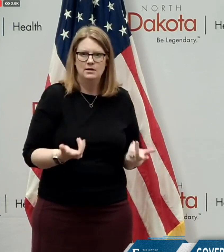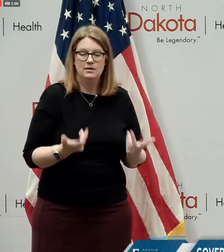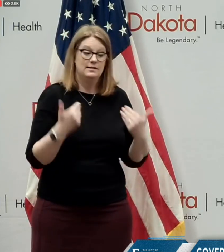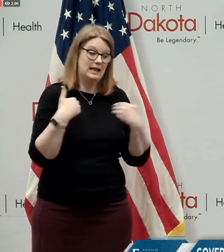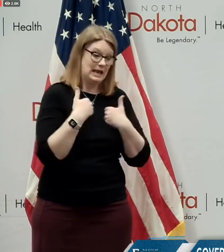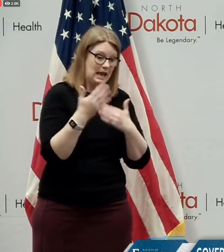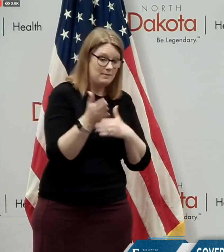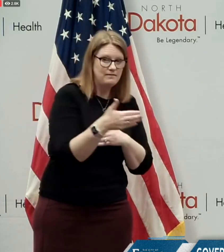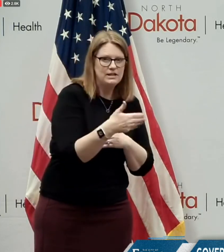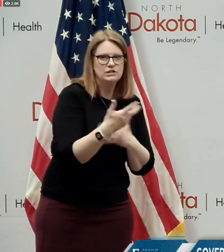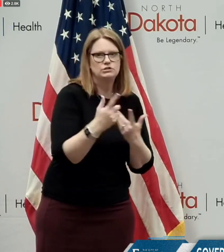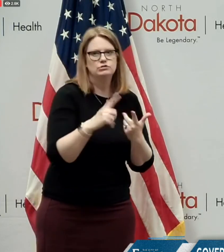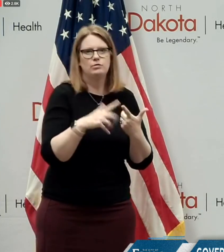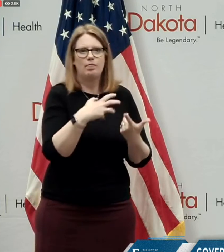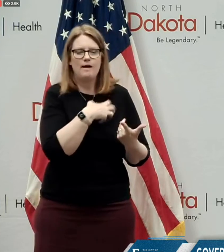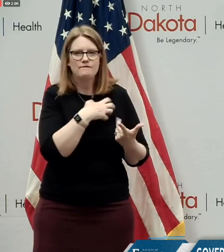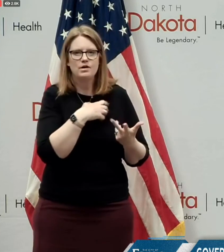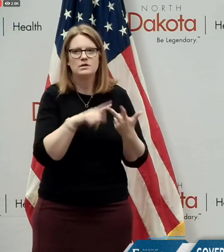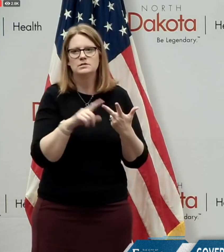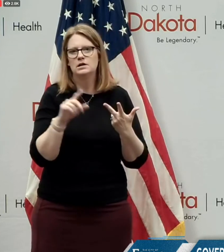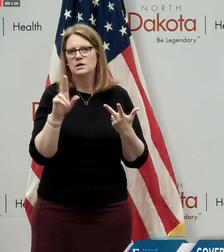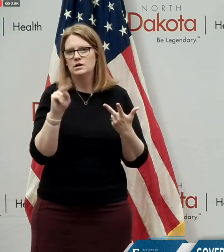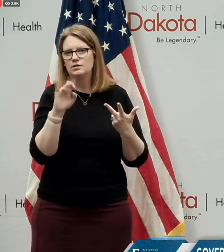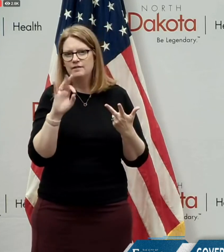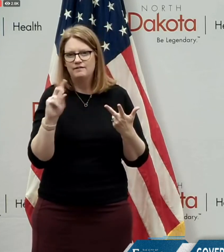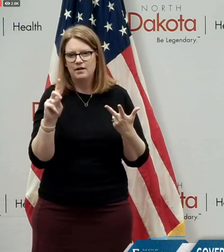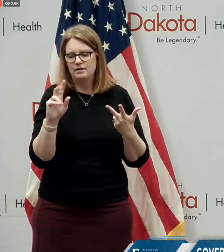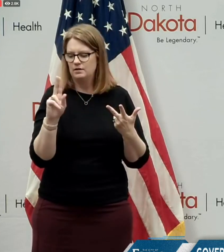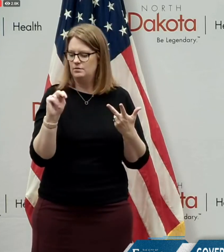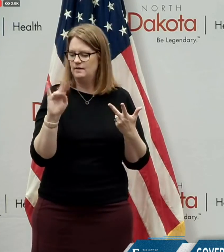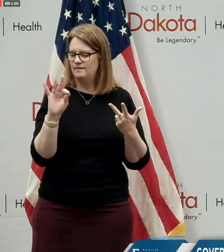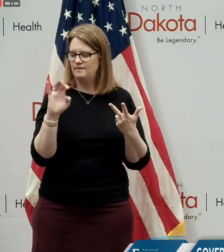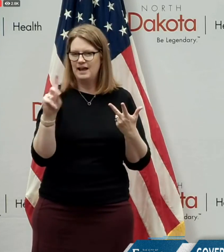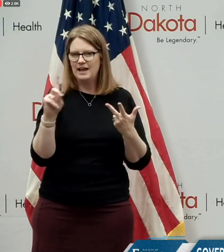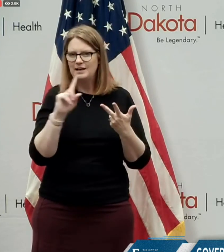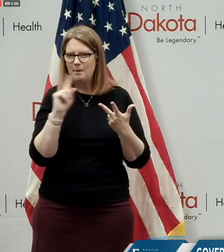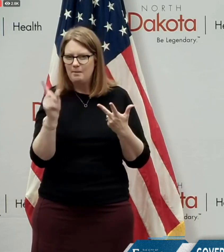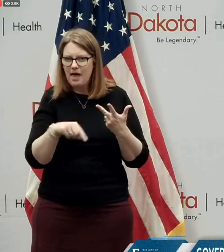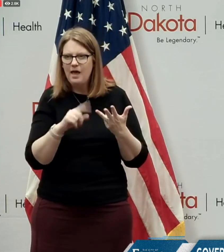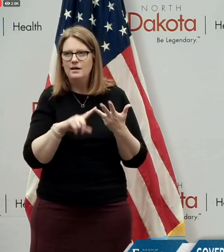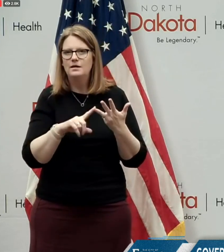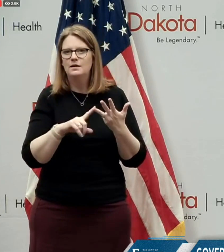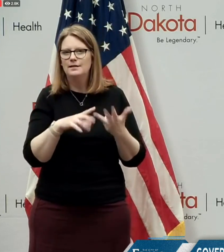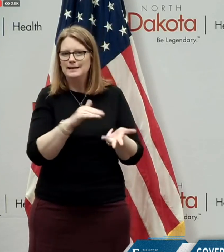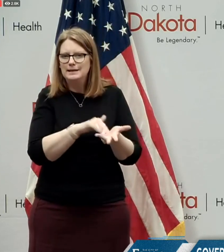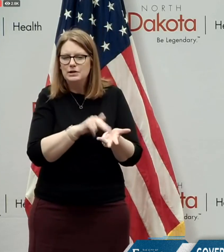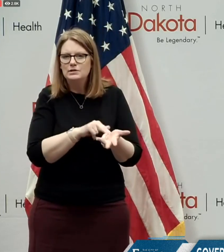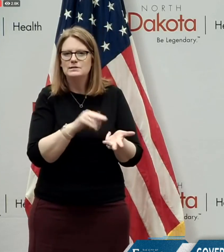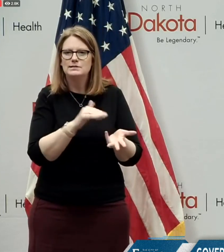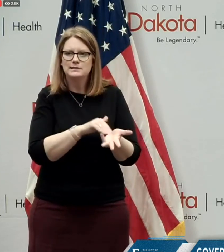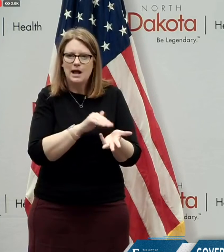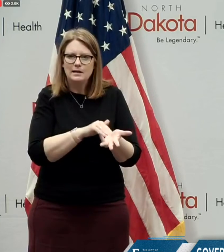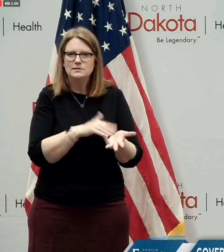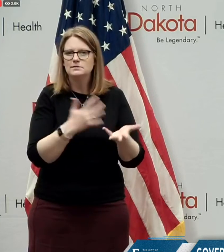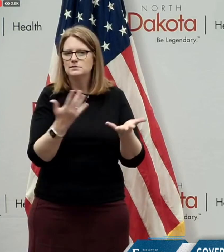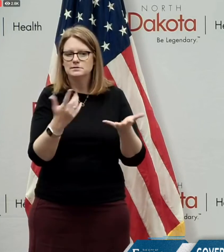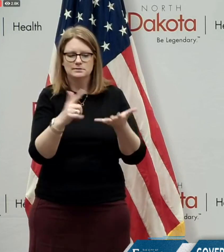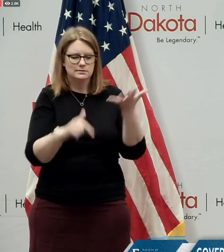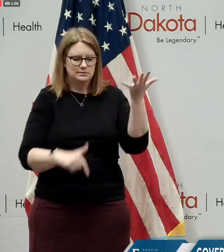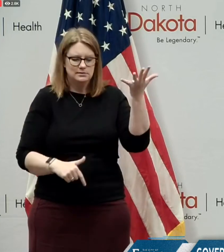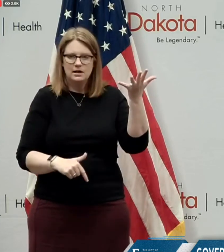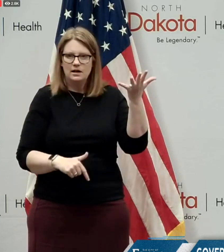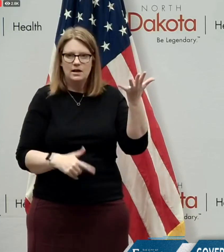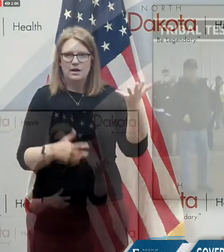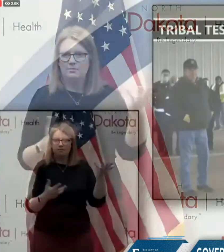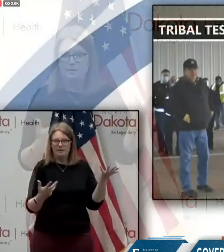Fish to the law enforcement to the Unified Command people itself, the nurses, the doctors, law enforcement, you name it, they are there